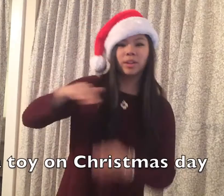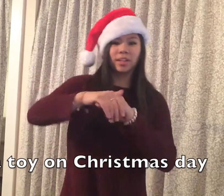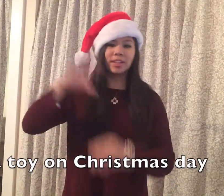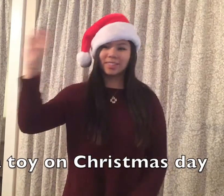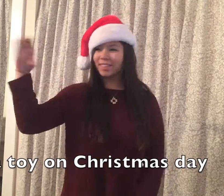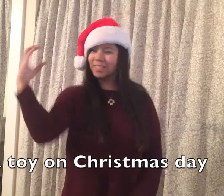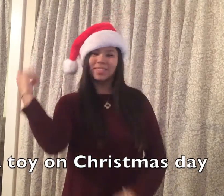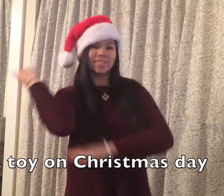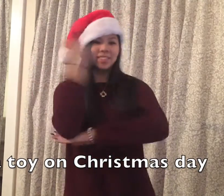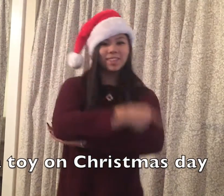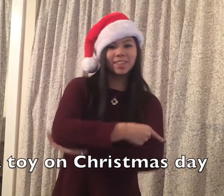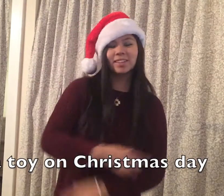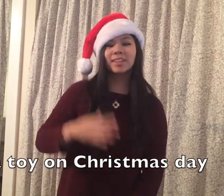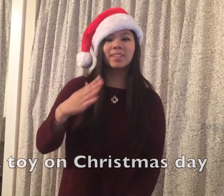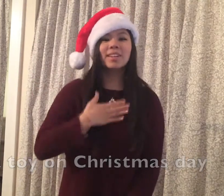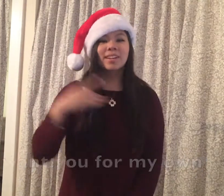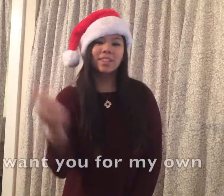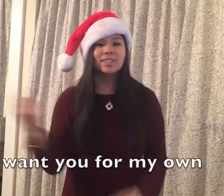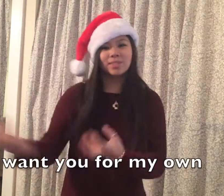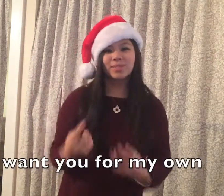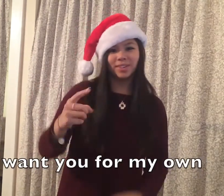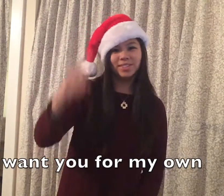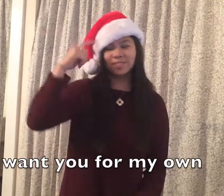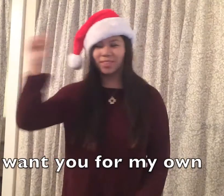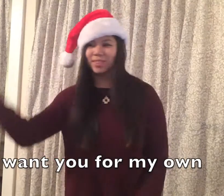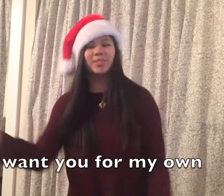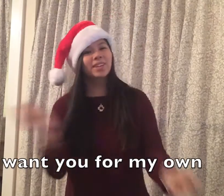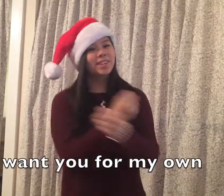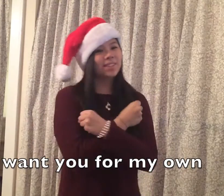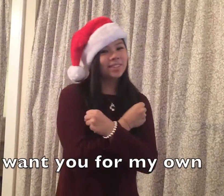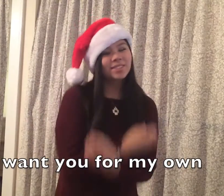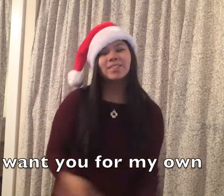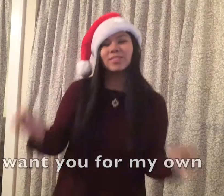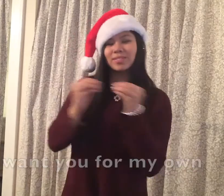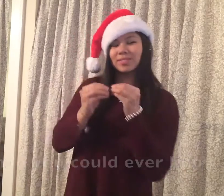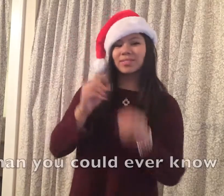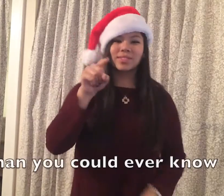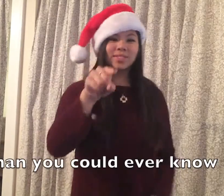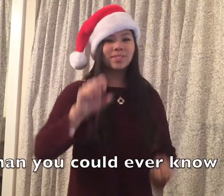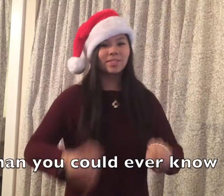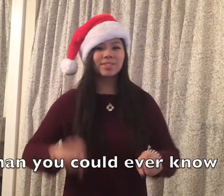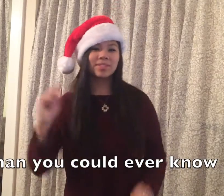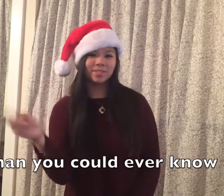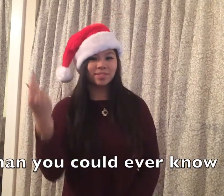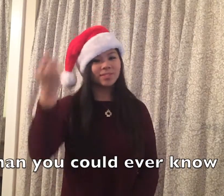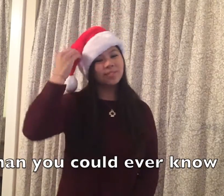the toil of Christmas day I just want you for my own More than you could